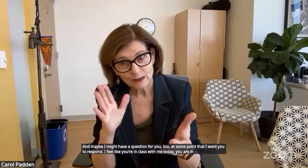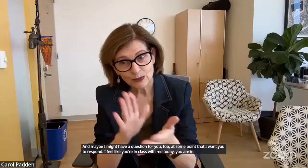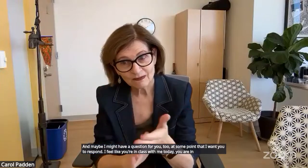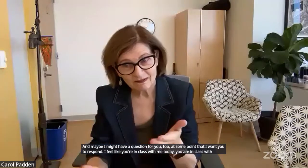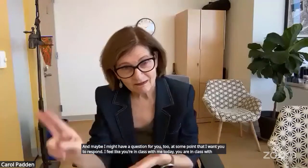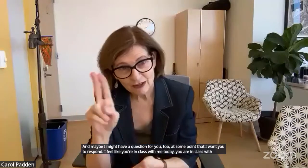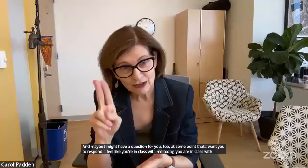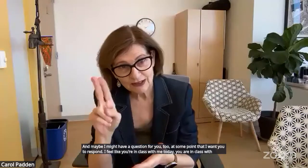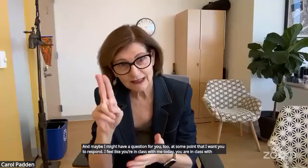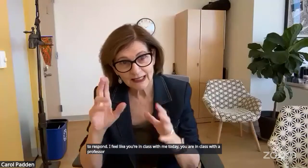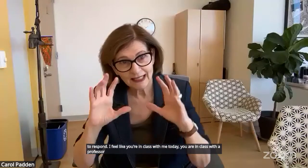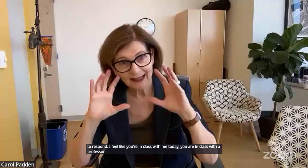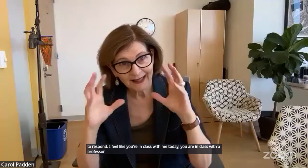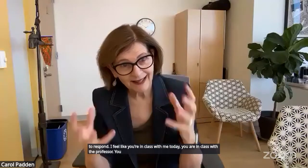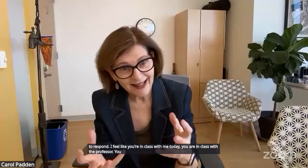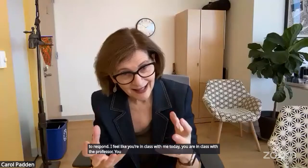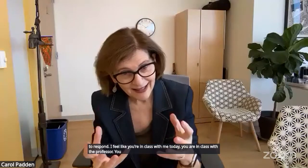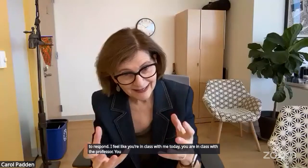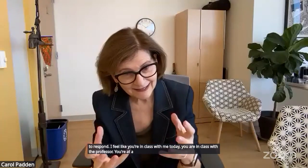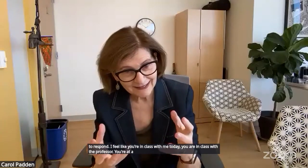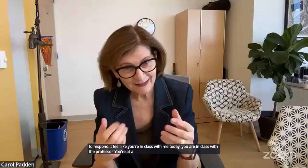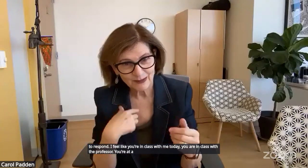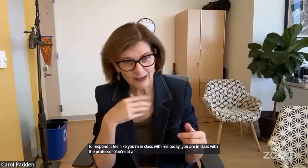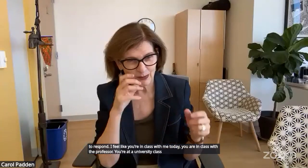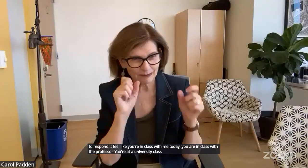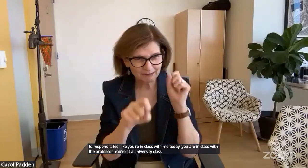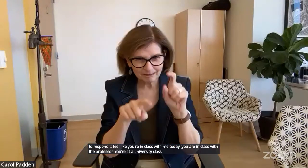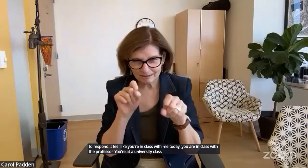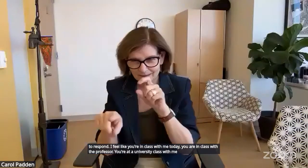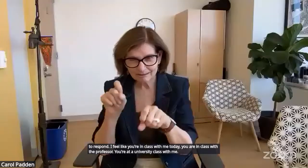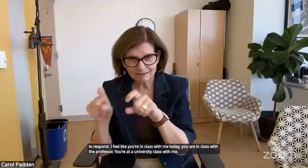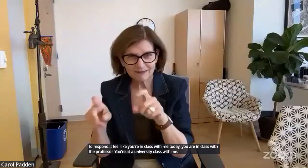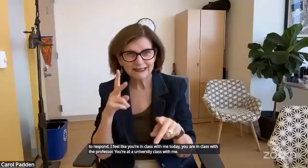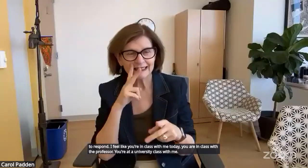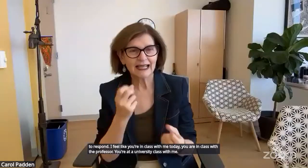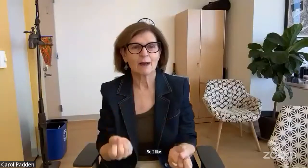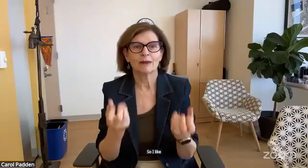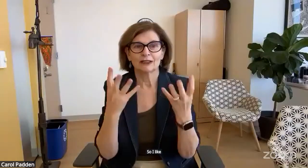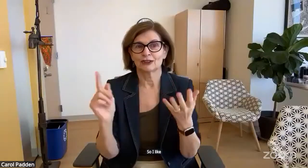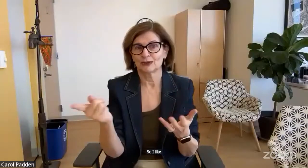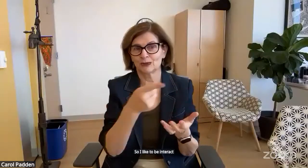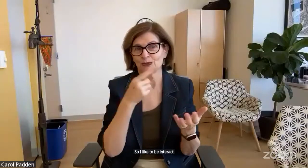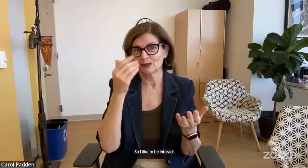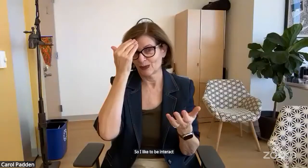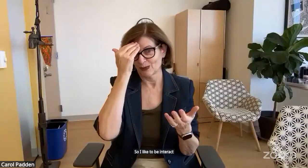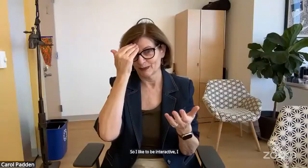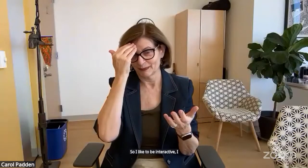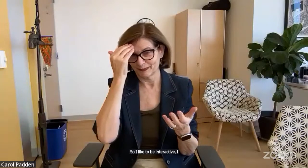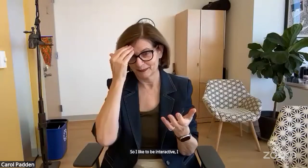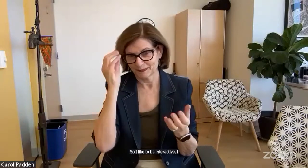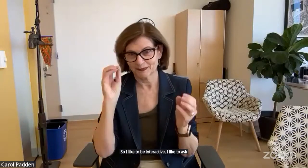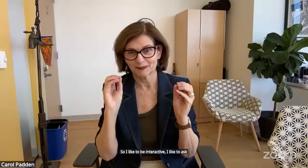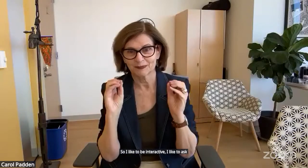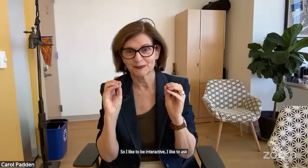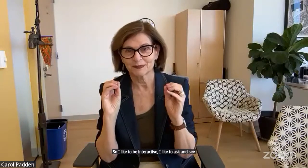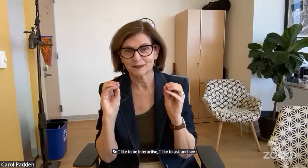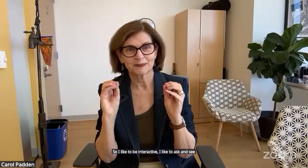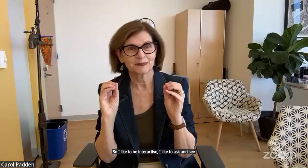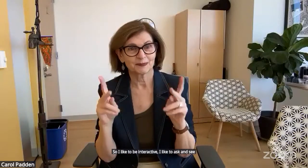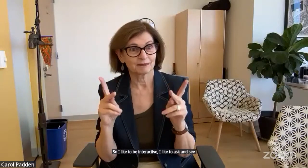the professor. You're at a university class with me. So I like to be interactive. I like to ask and see what you already